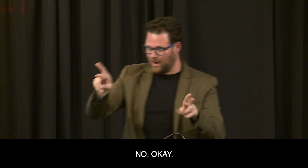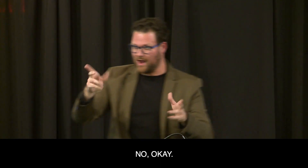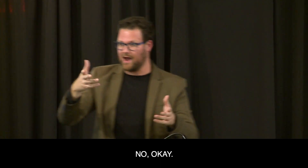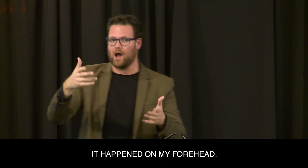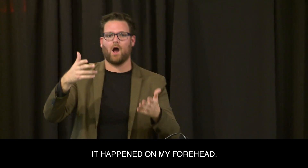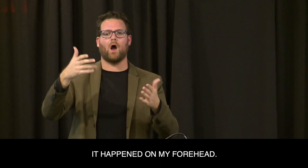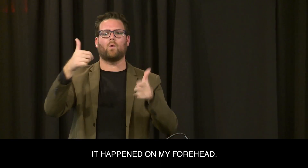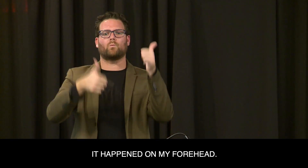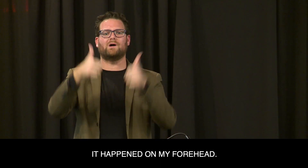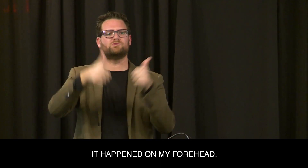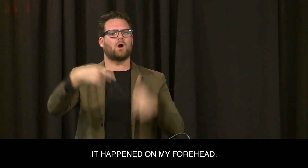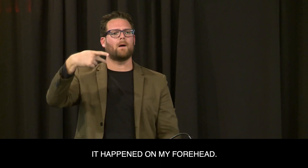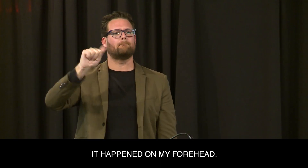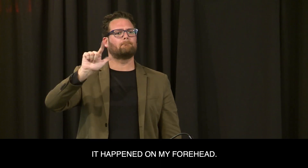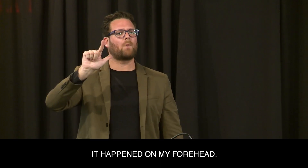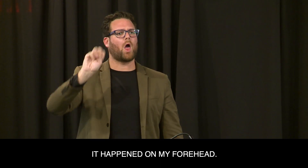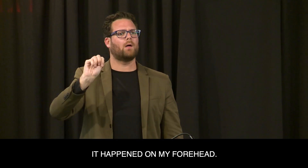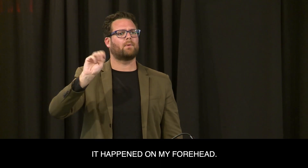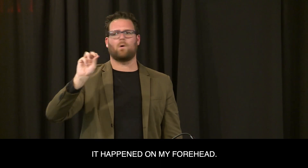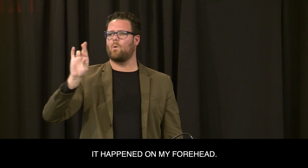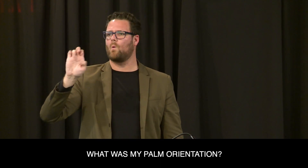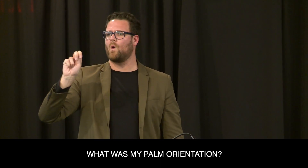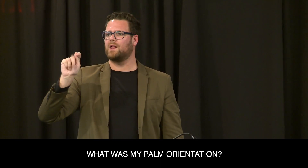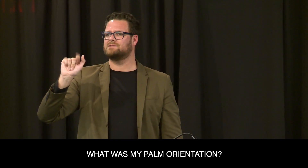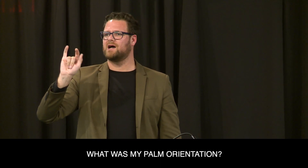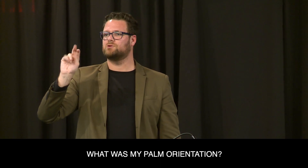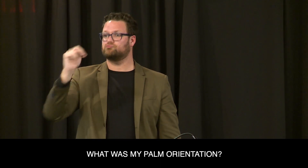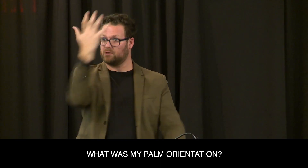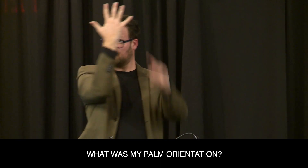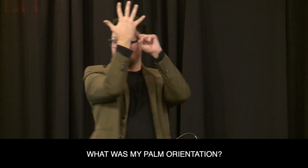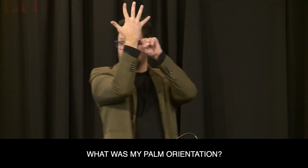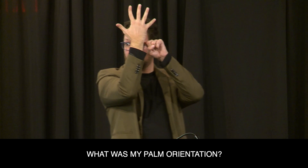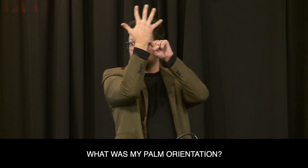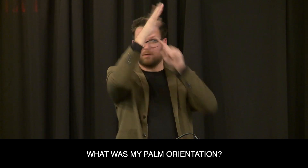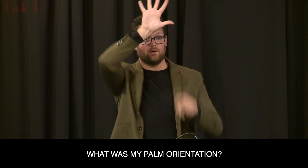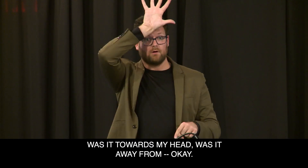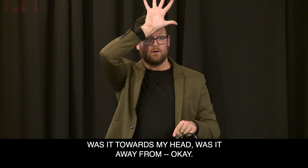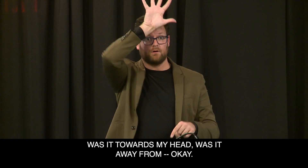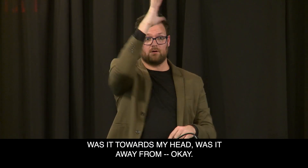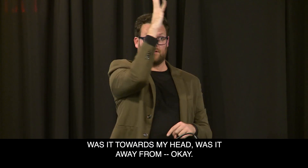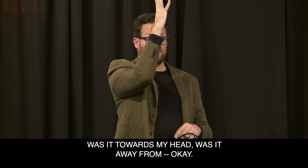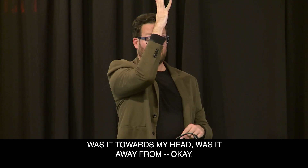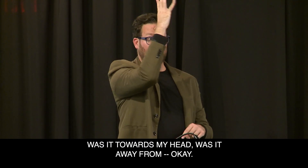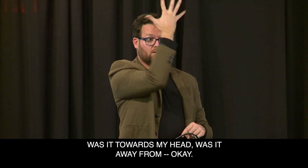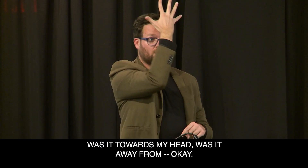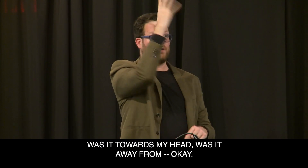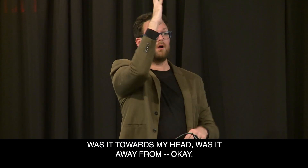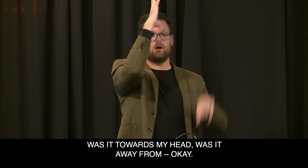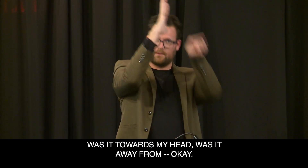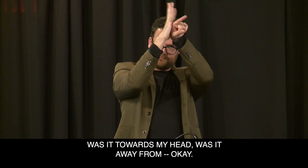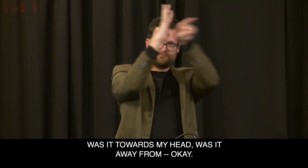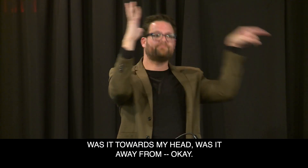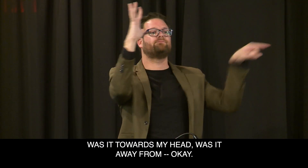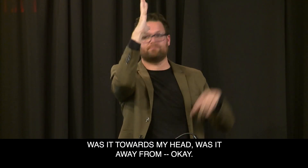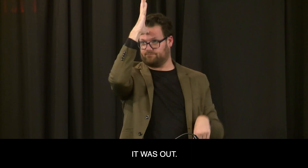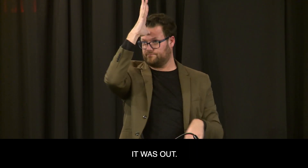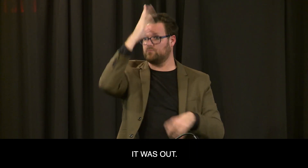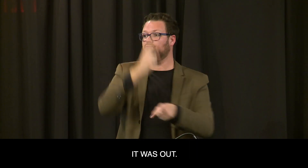Okay, it happened on my forehead. What was my palm orientation? Was it towards my head? Was it away from? Okay, it was